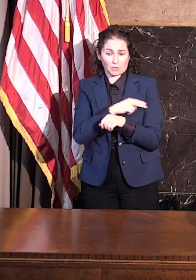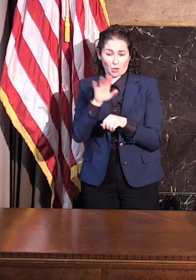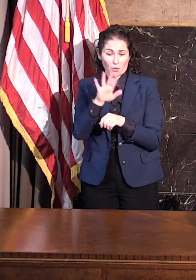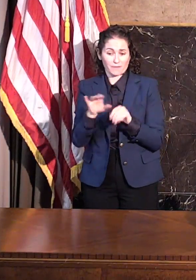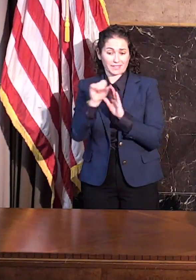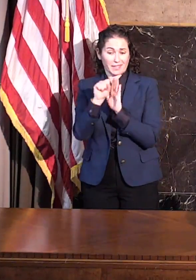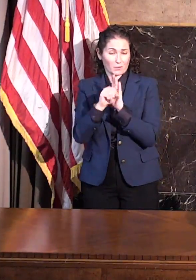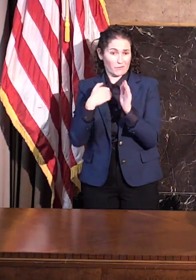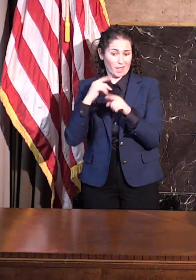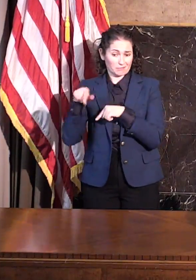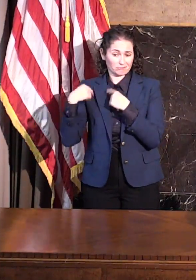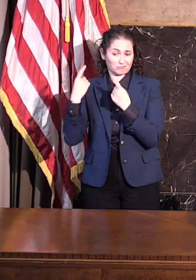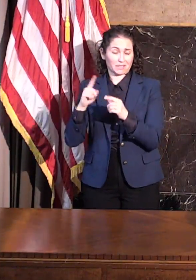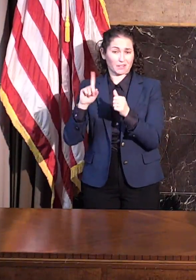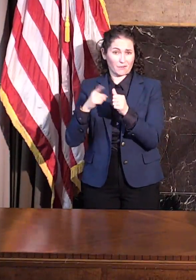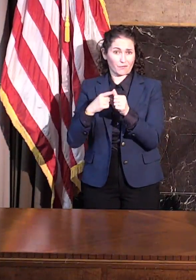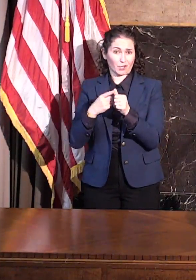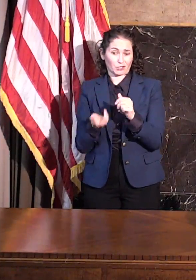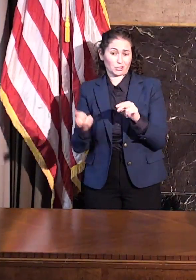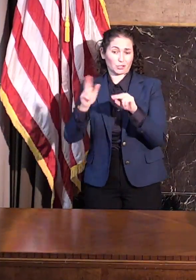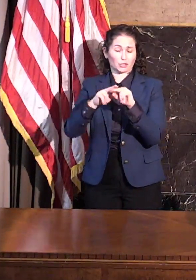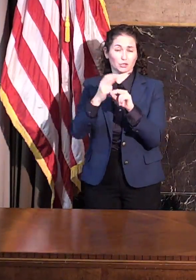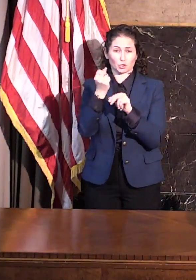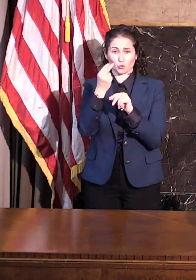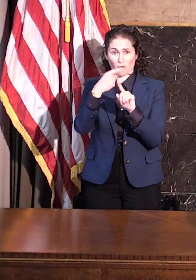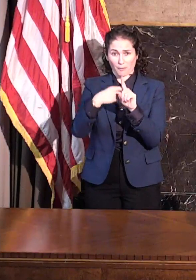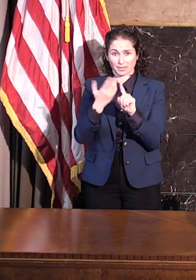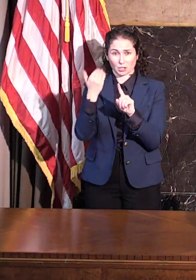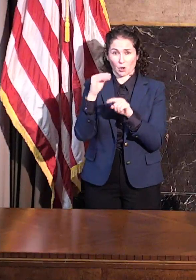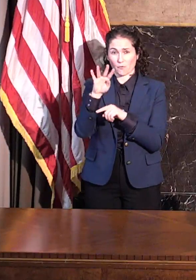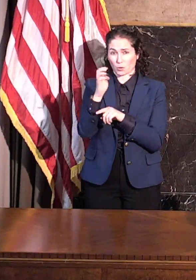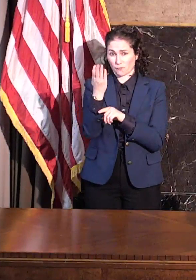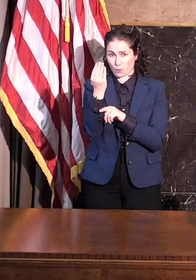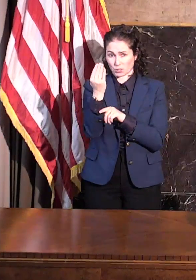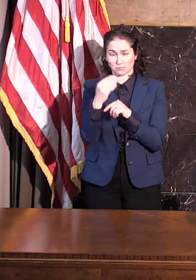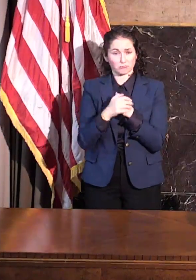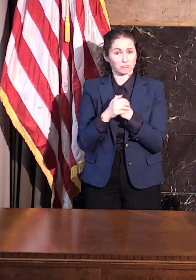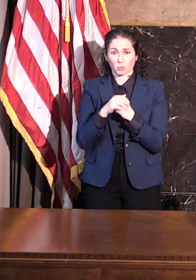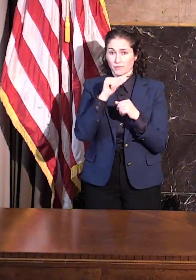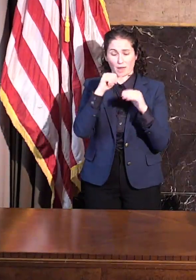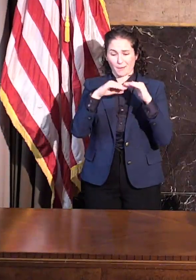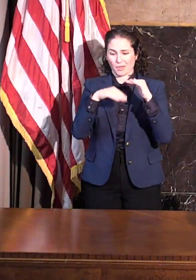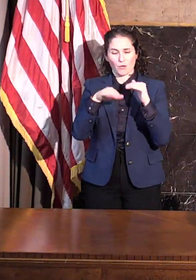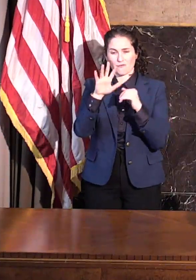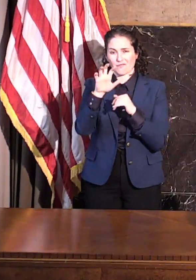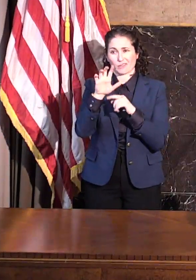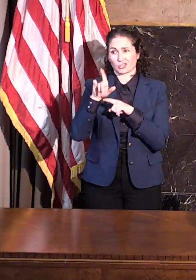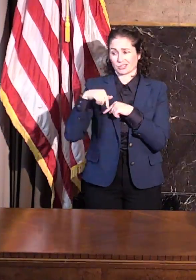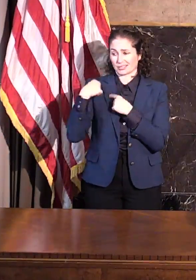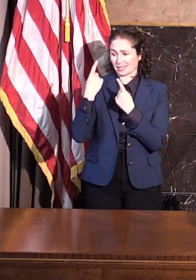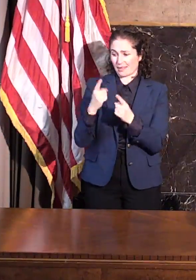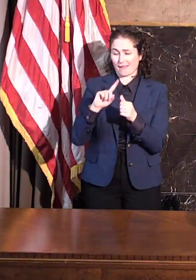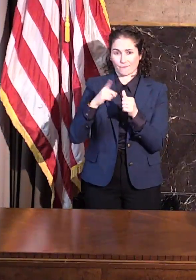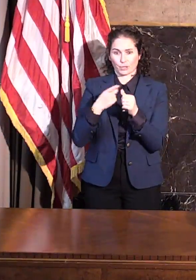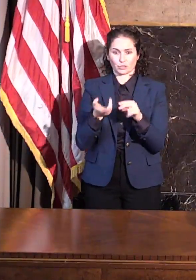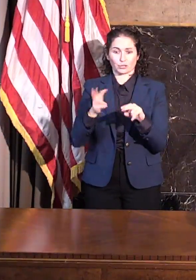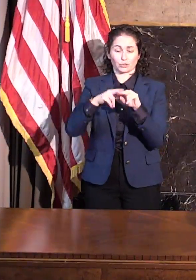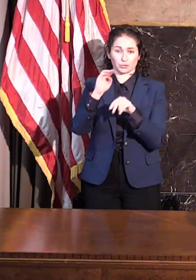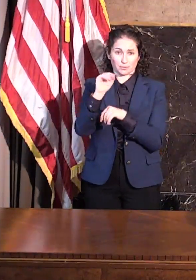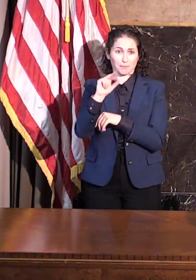good news to share right now and a number of historic lows for Louisiana, which is encouraging. We have the lowest number of